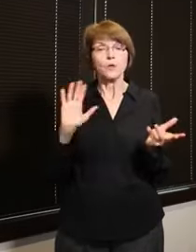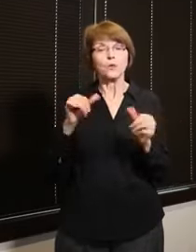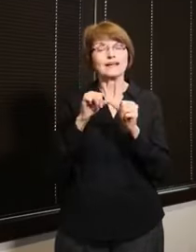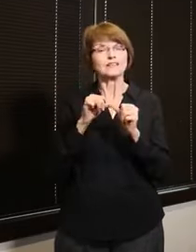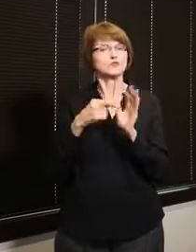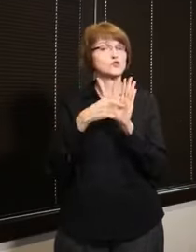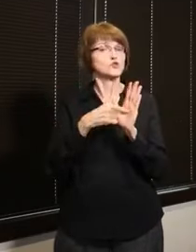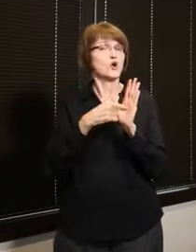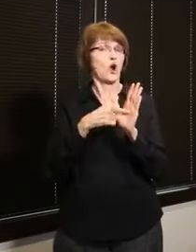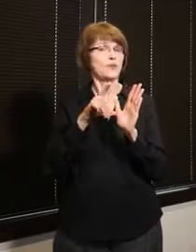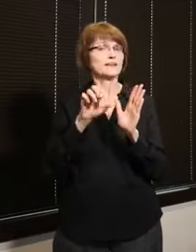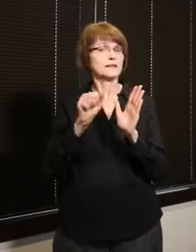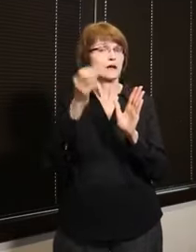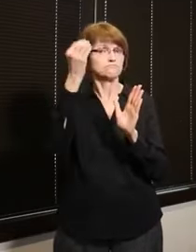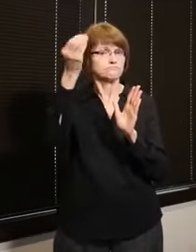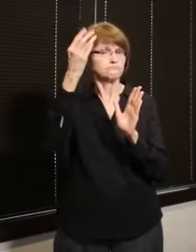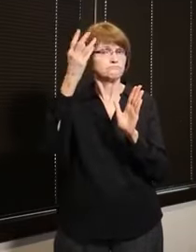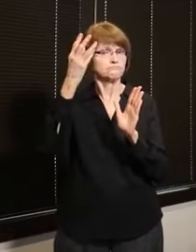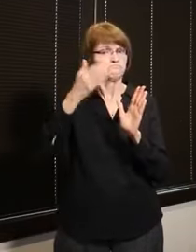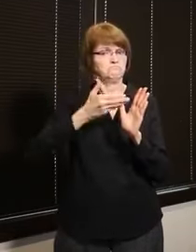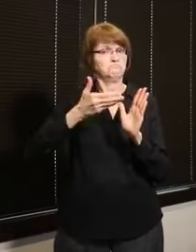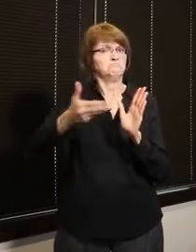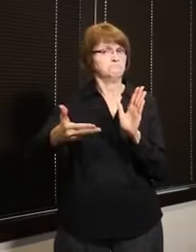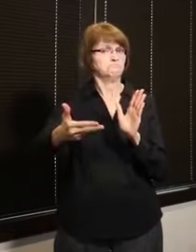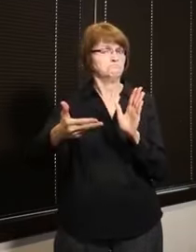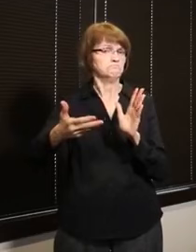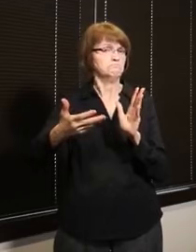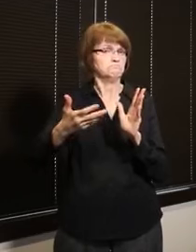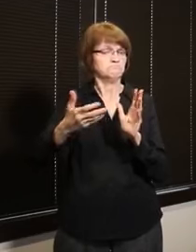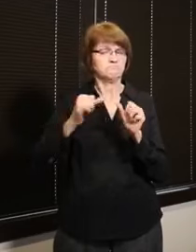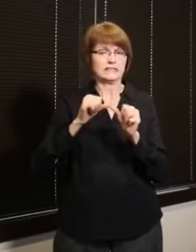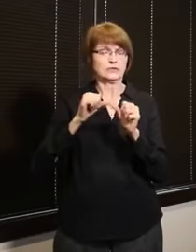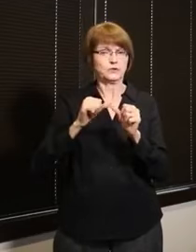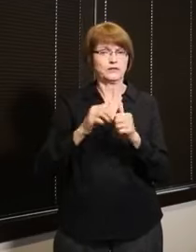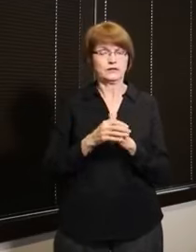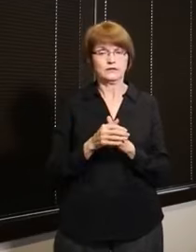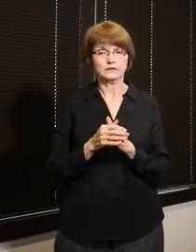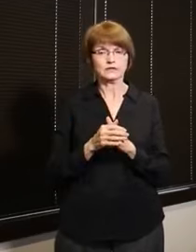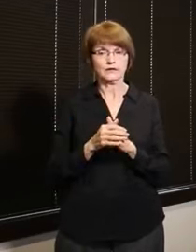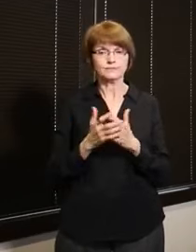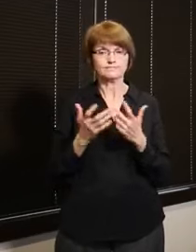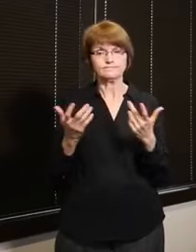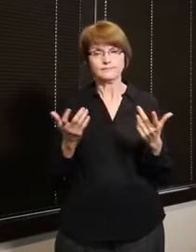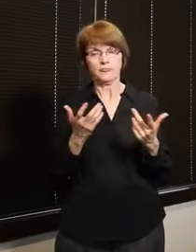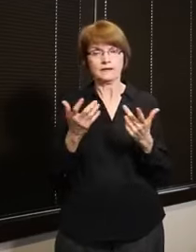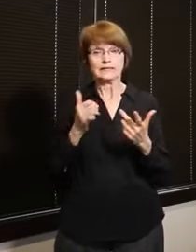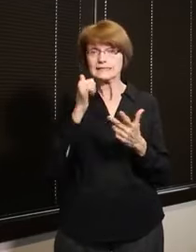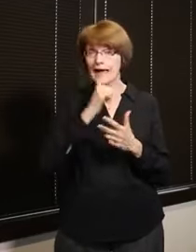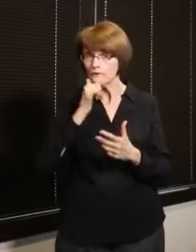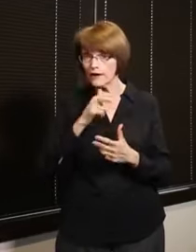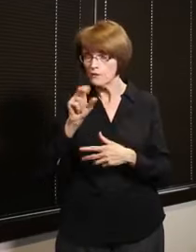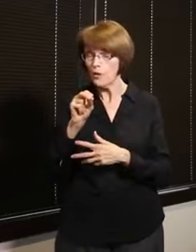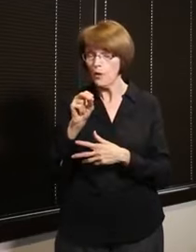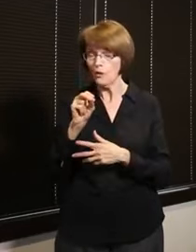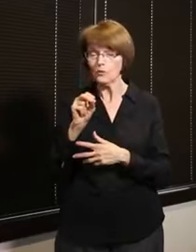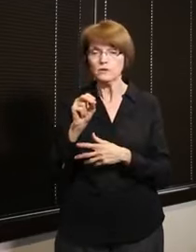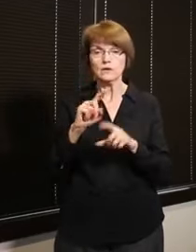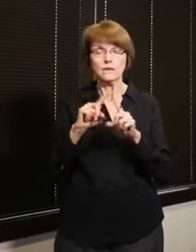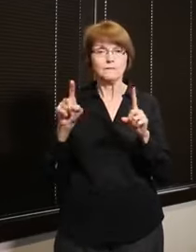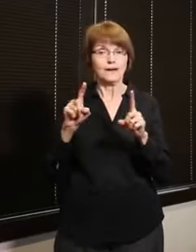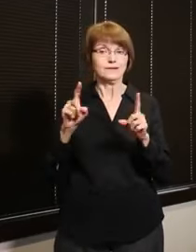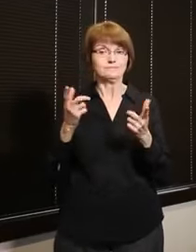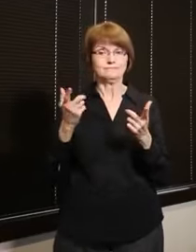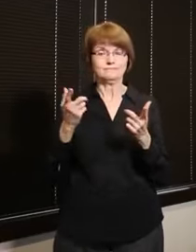show our data as we go along, and even though we've sort of stepped back a little bit from presenting every day,